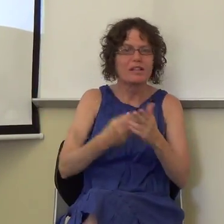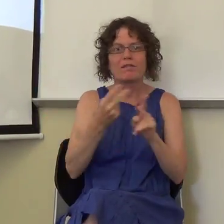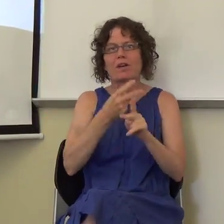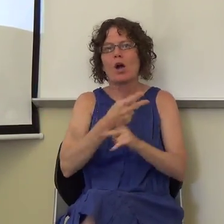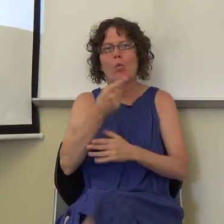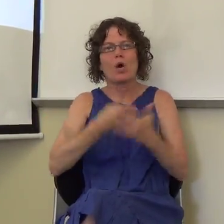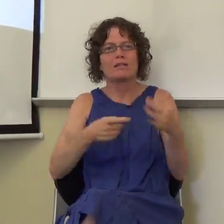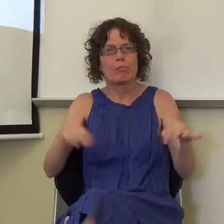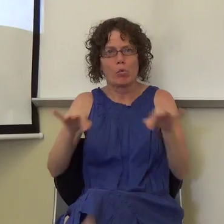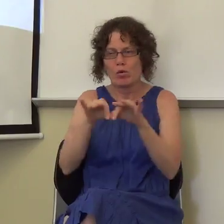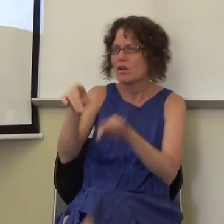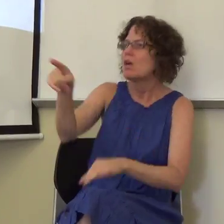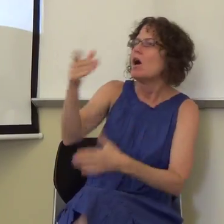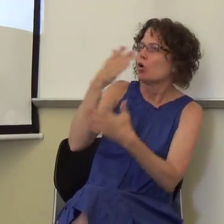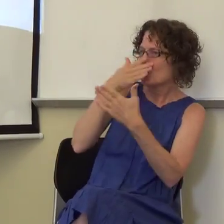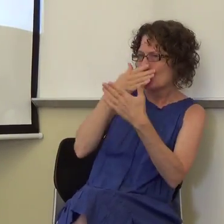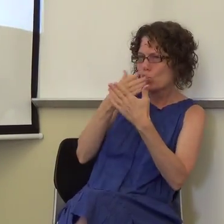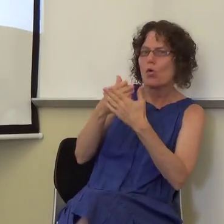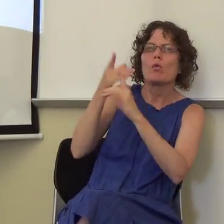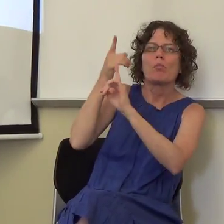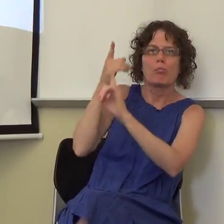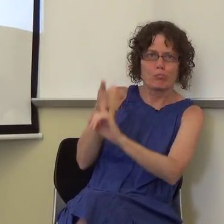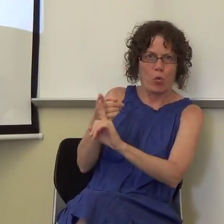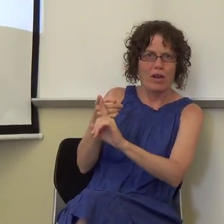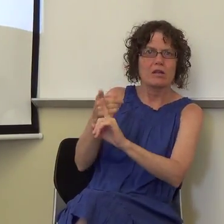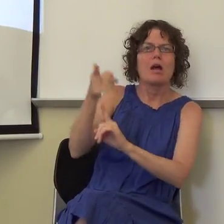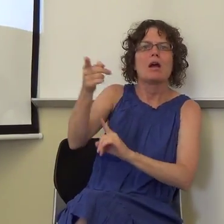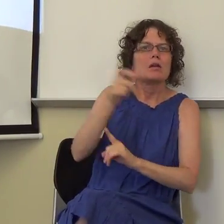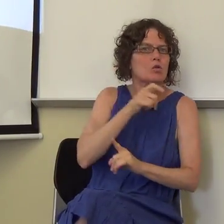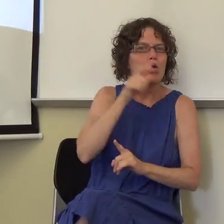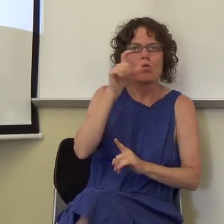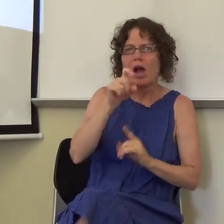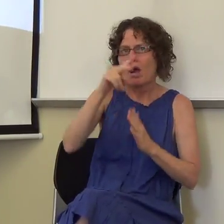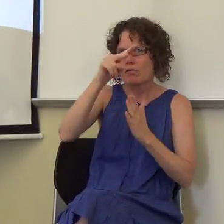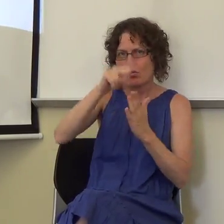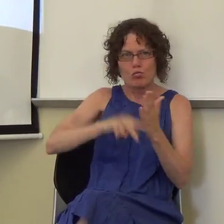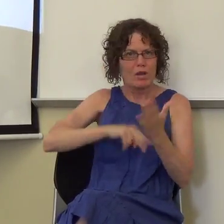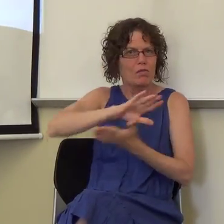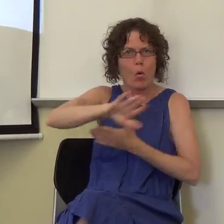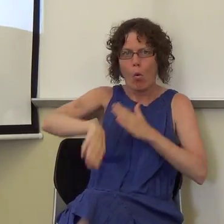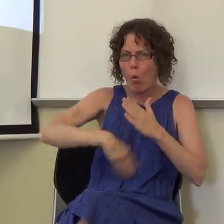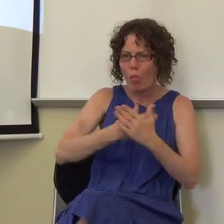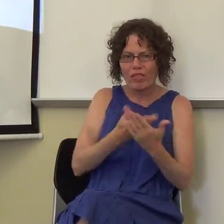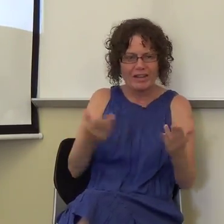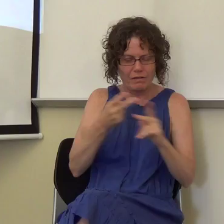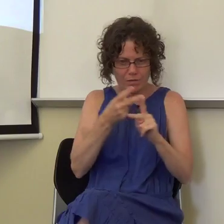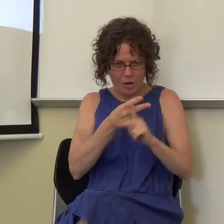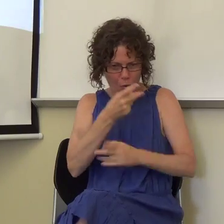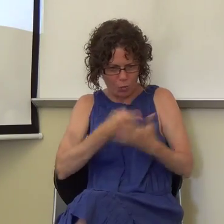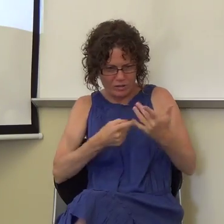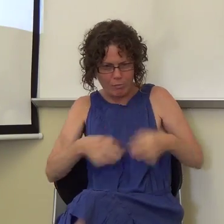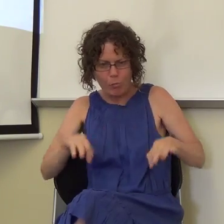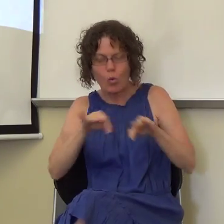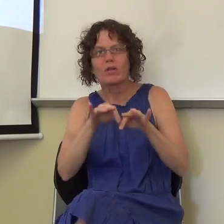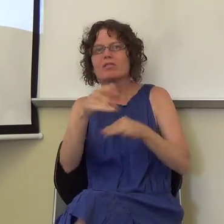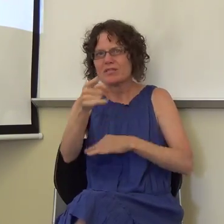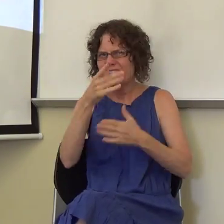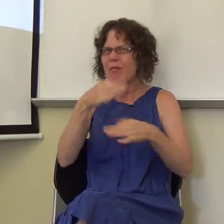Okay, good. That's a good point. You don't have to read the whole thing to figure out what's important. That's a really important part of what we're going to talk